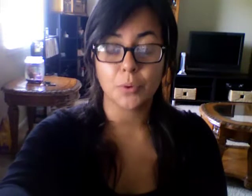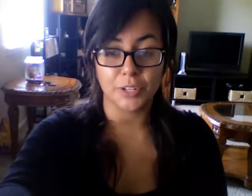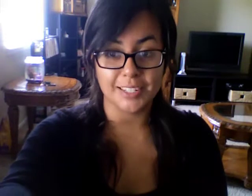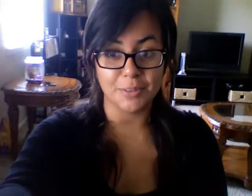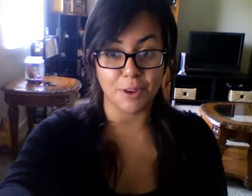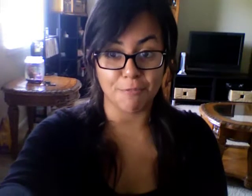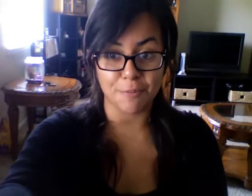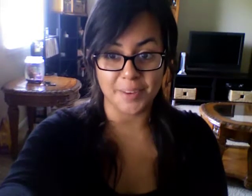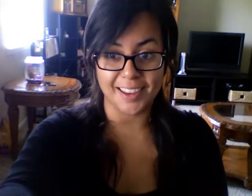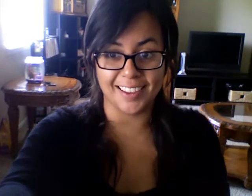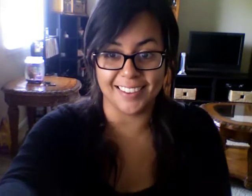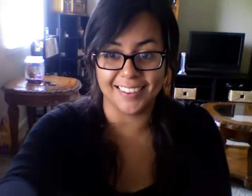Pretty rough for me.